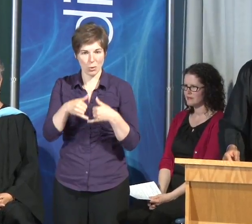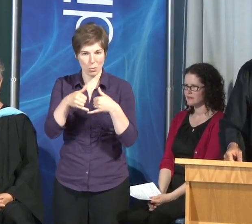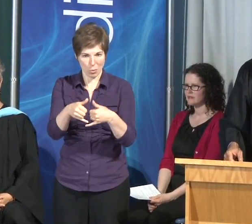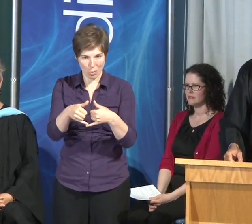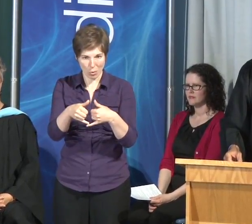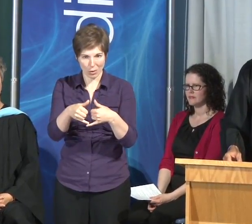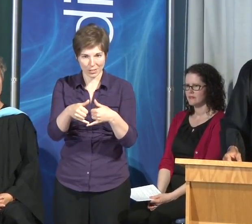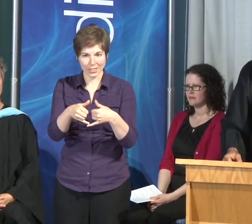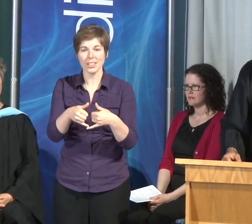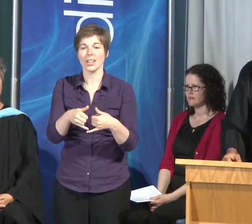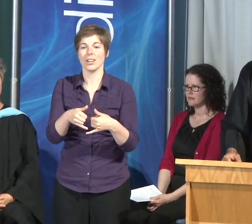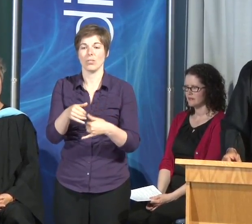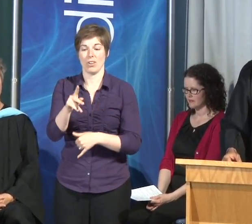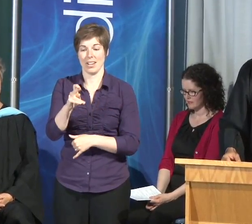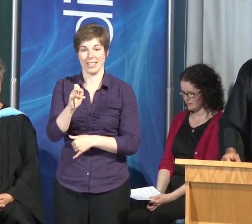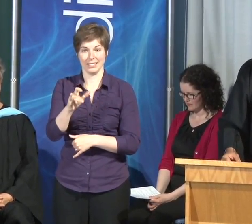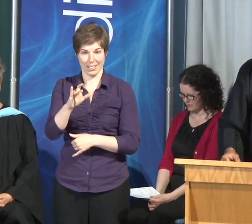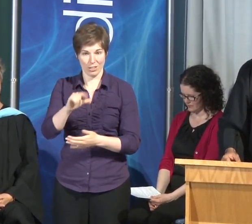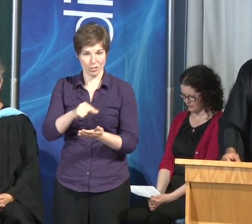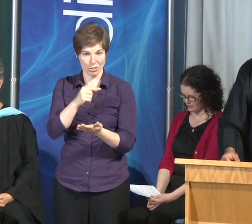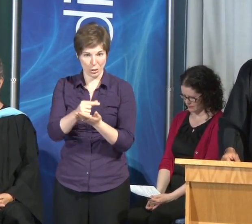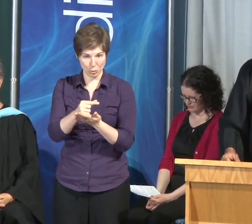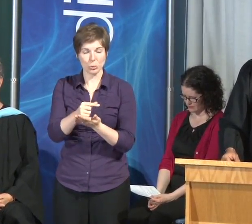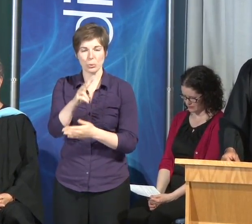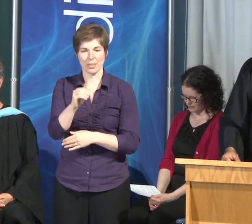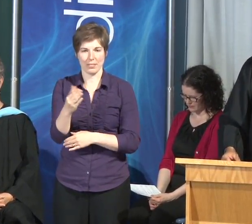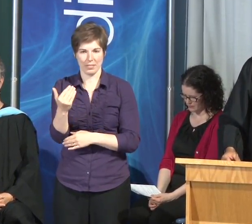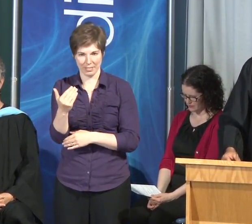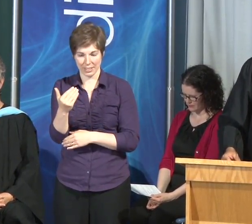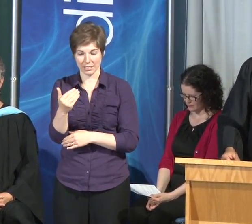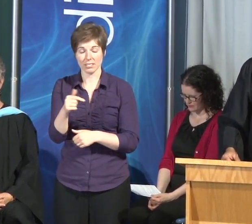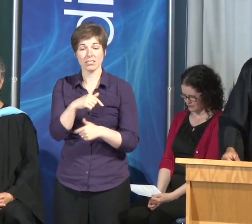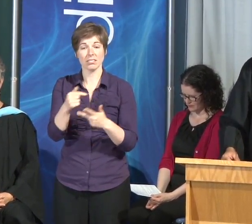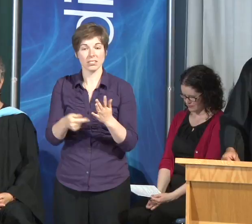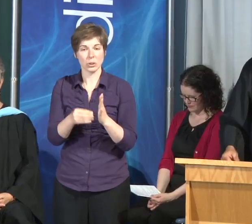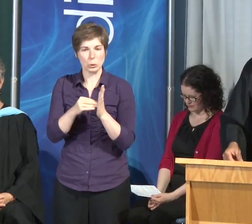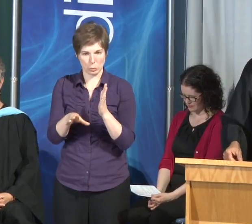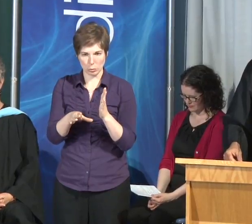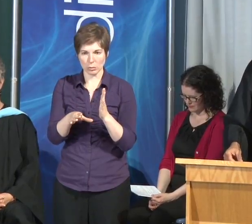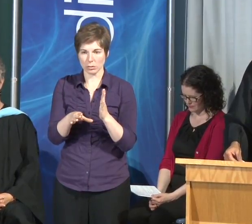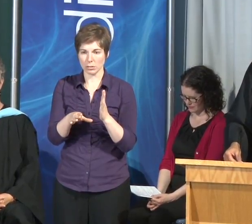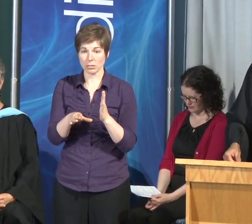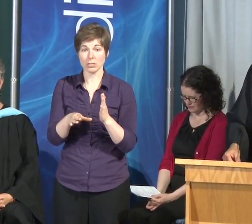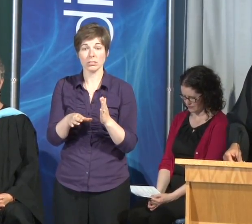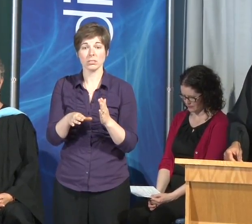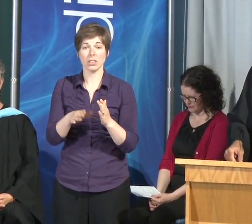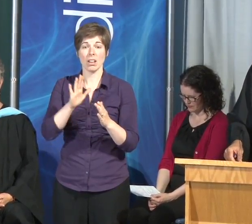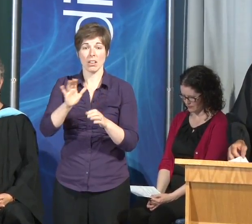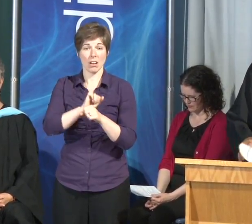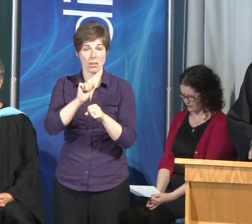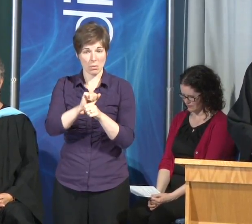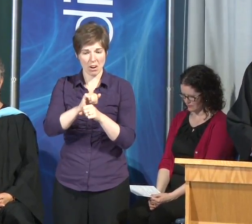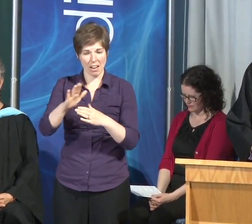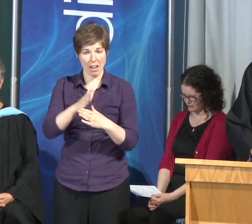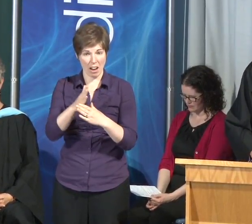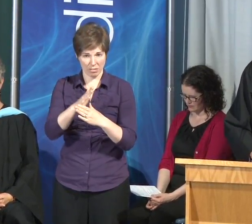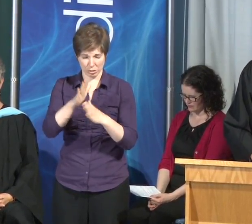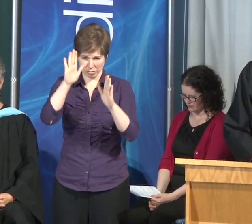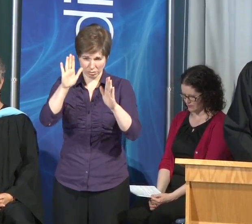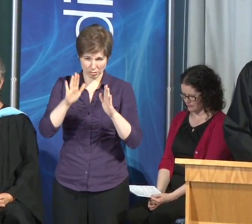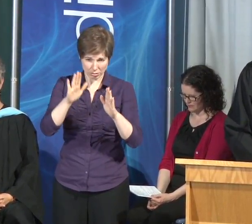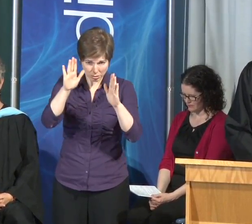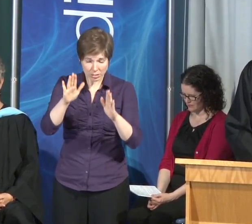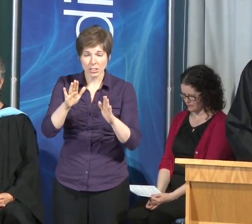Convocations 2015. These students have not only achieved academic excellence in their respective programs, but they have contributed